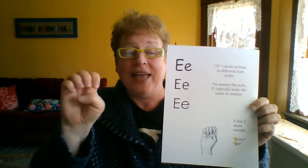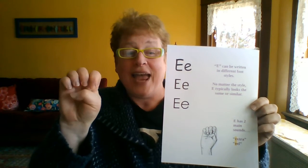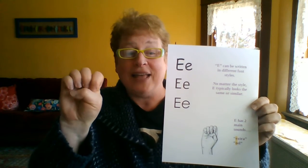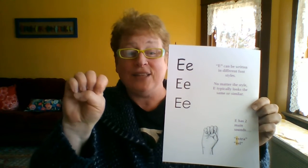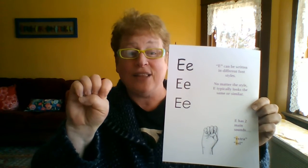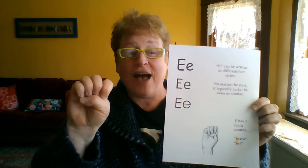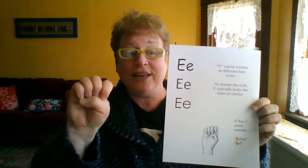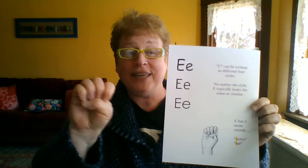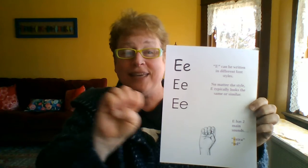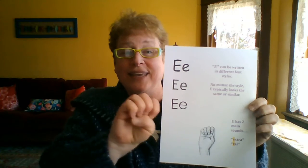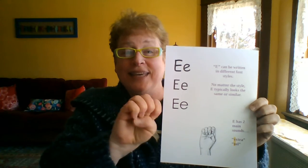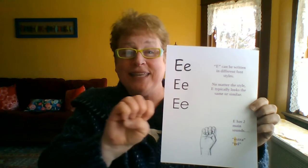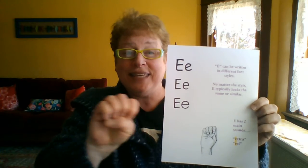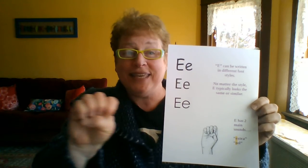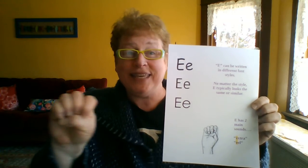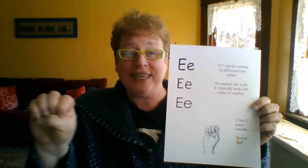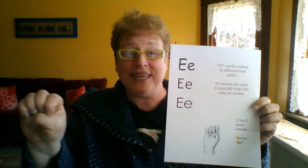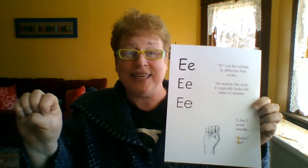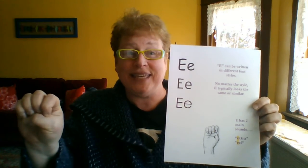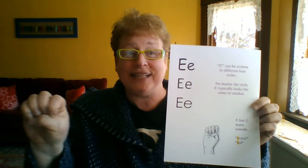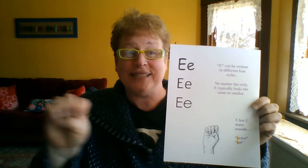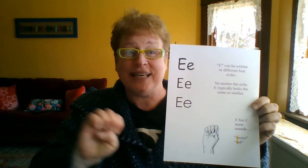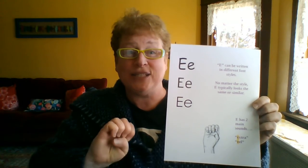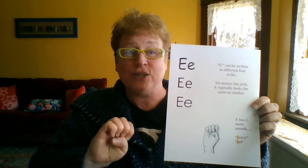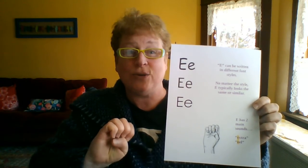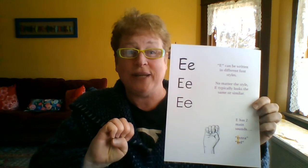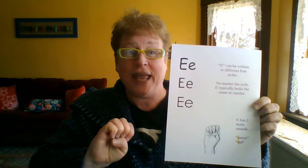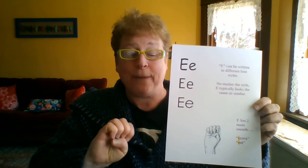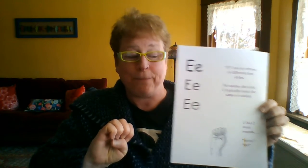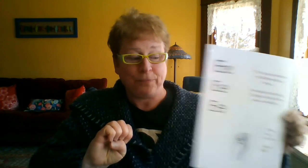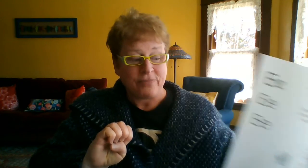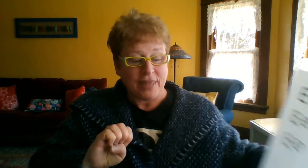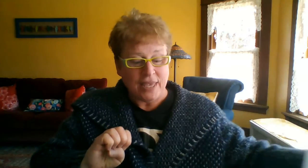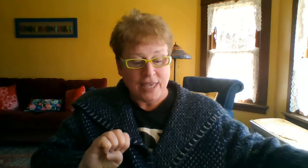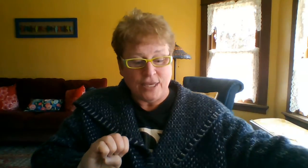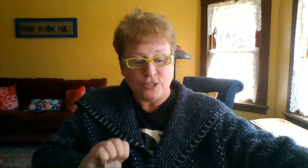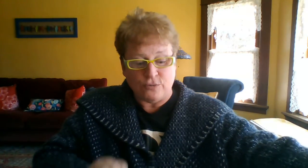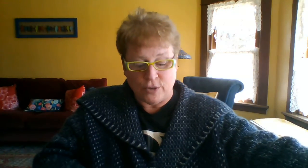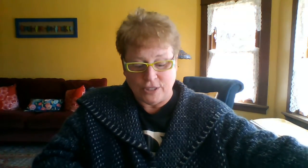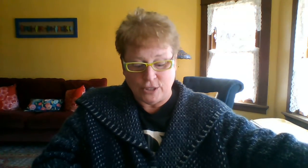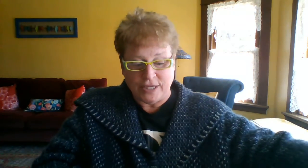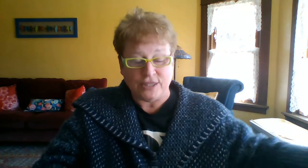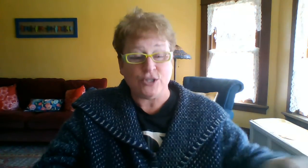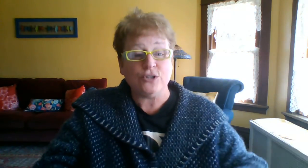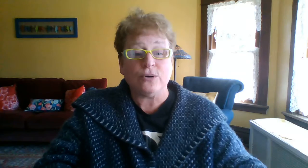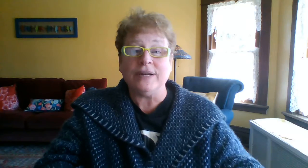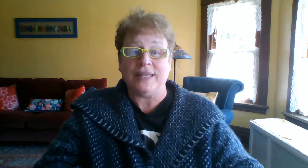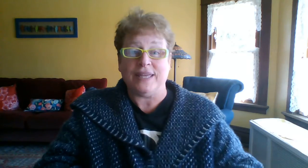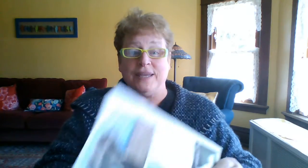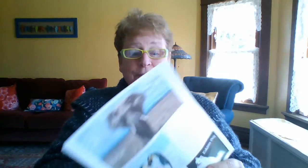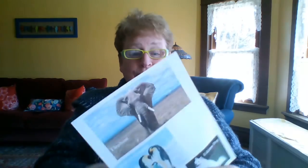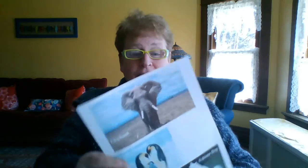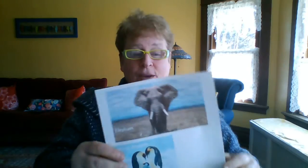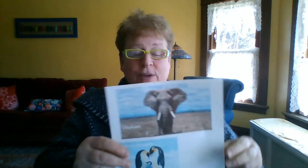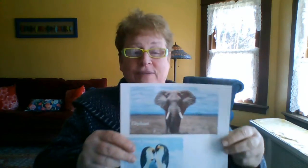and the long E says its own name. So if we're going to look at the short E, we've got